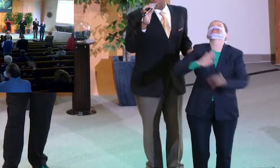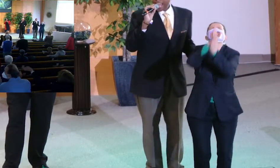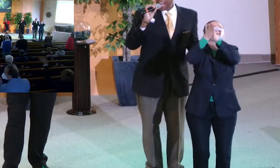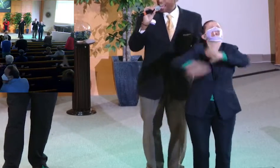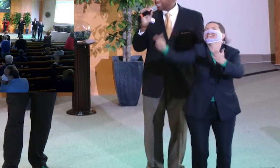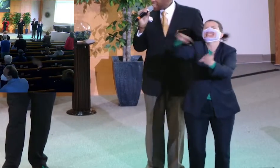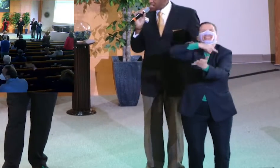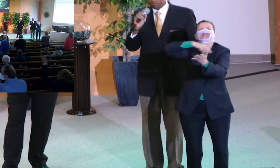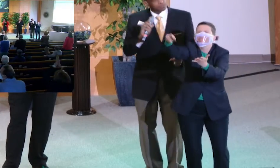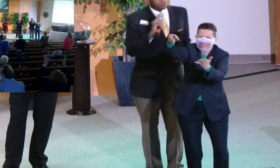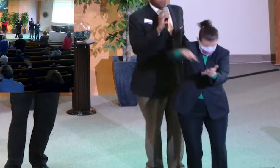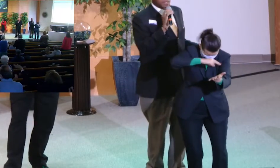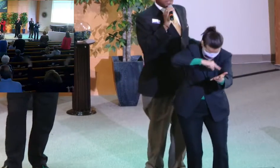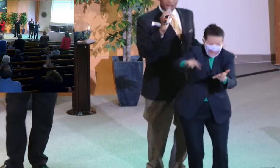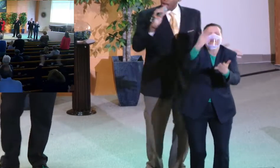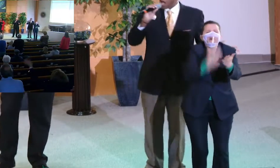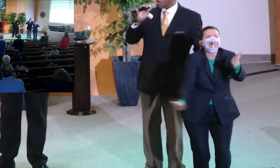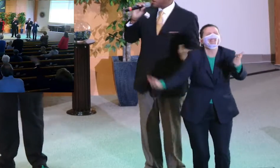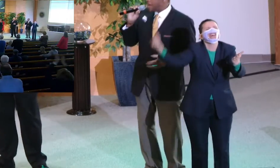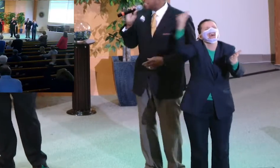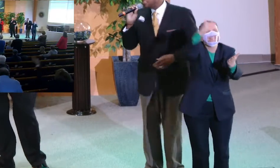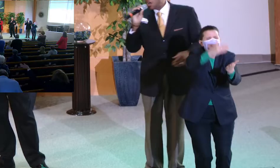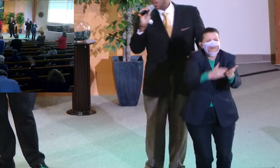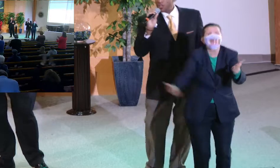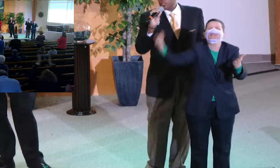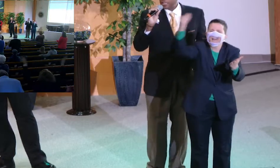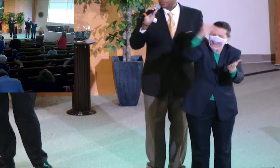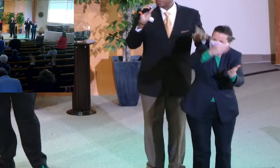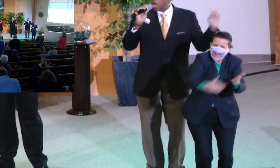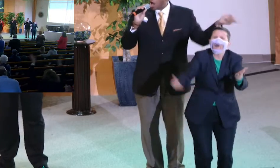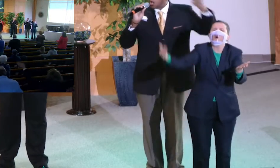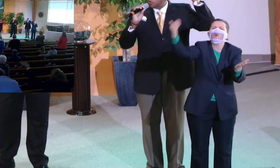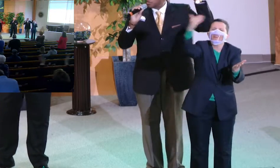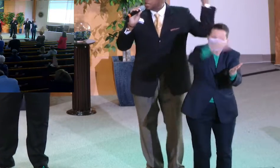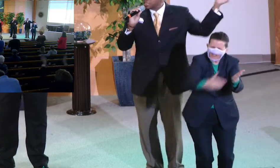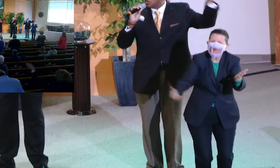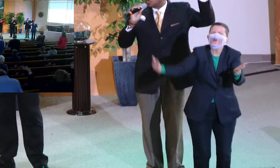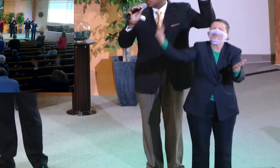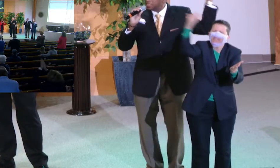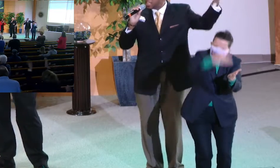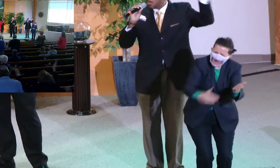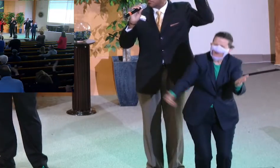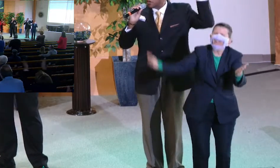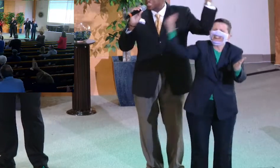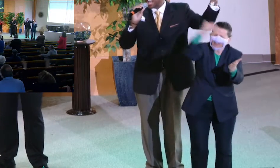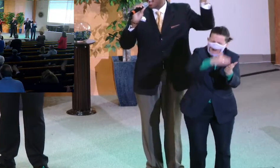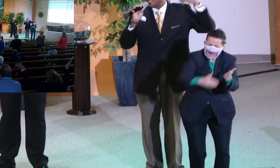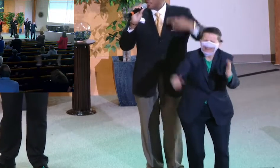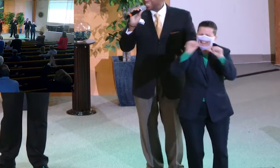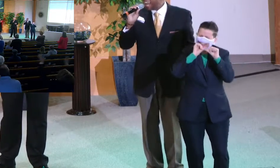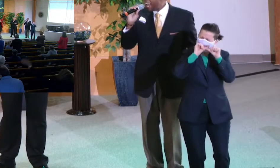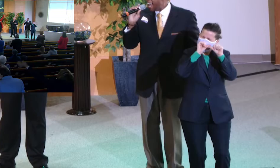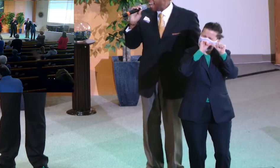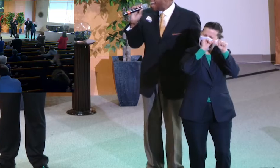into dancing. Over and over, over and over and over and